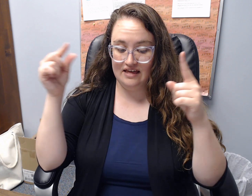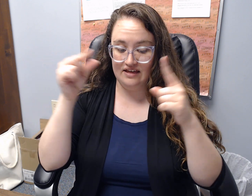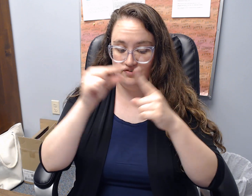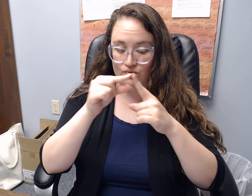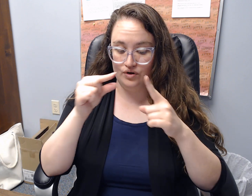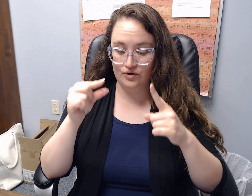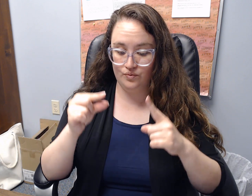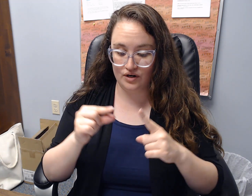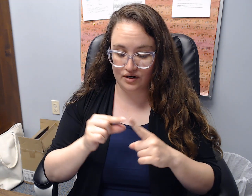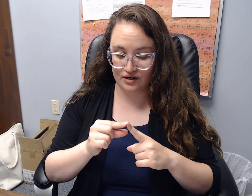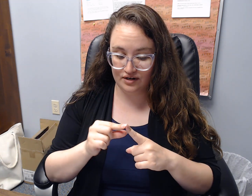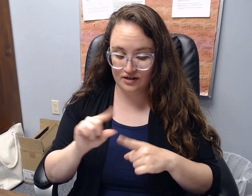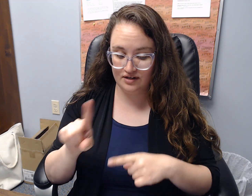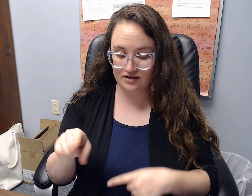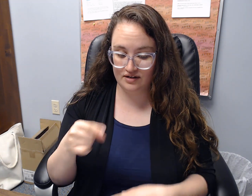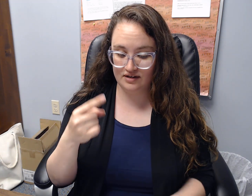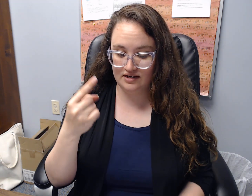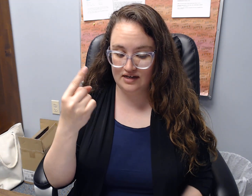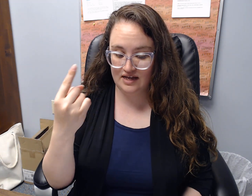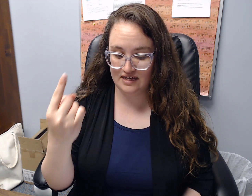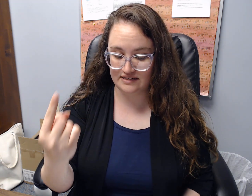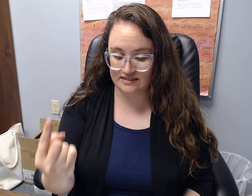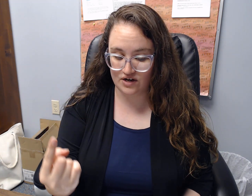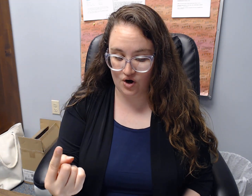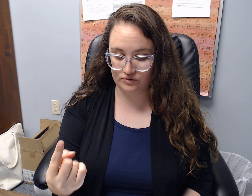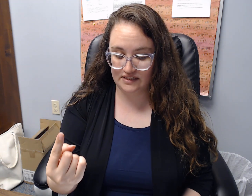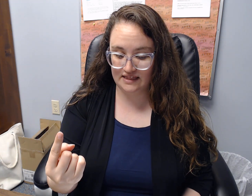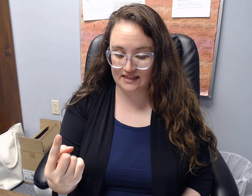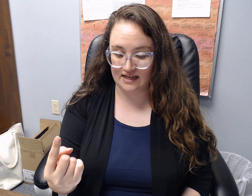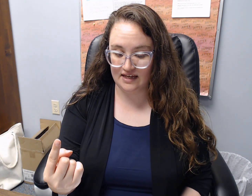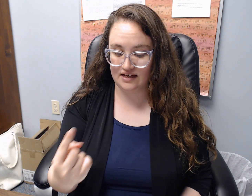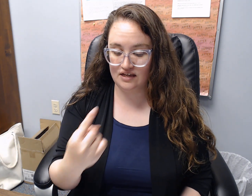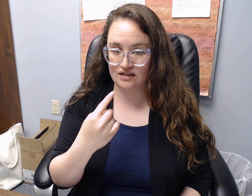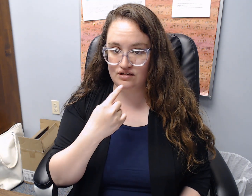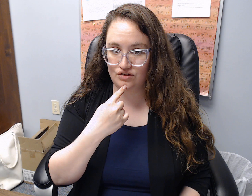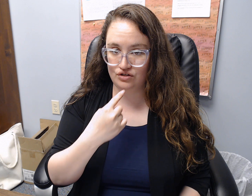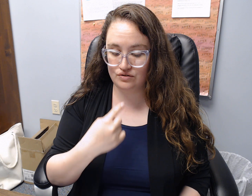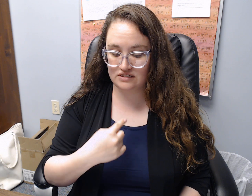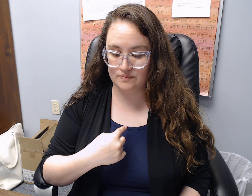If one word is the only thing you speak,